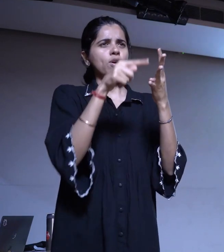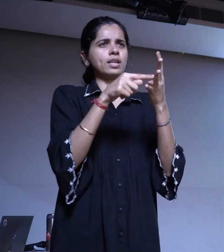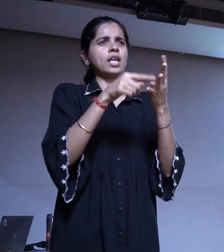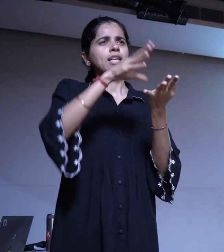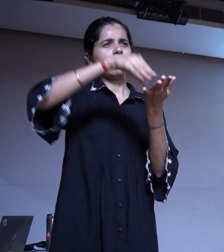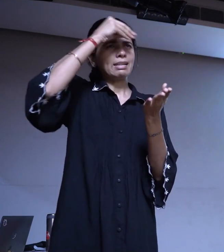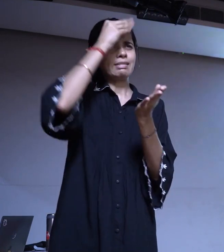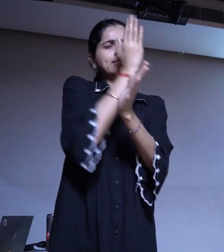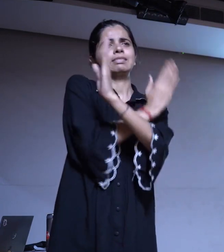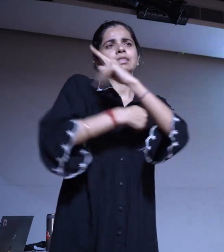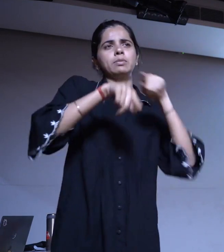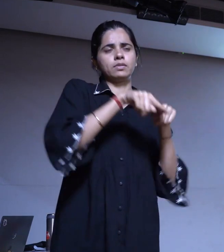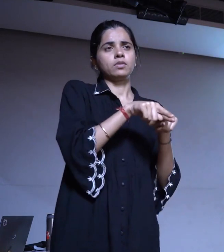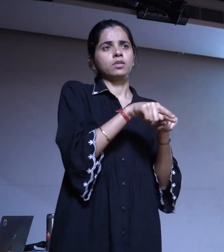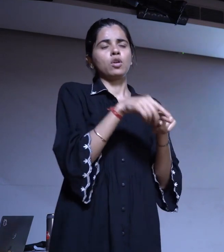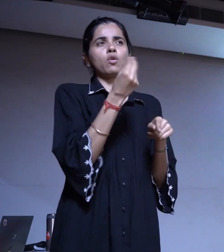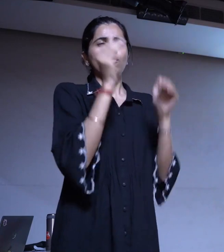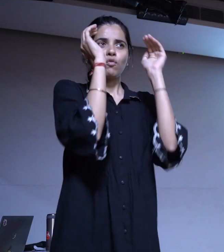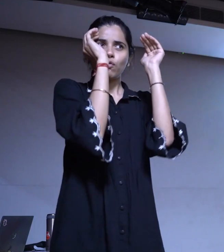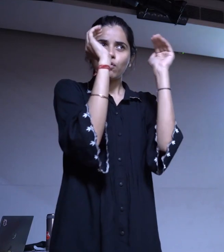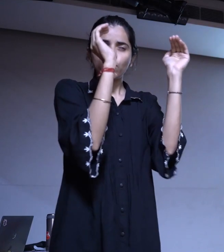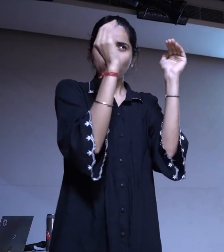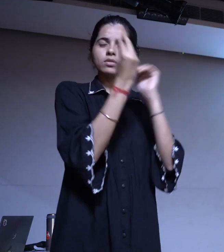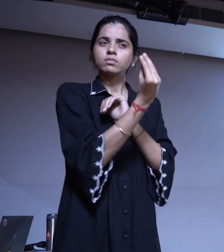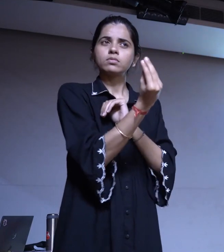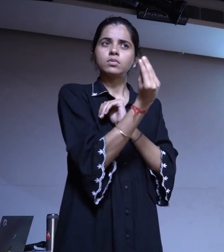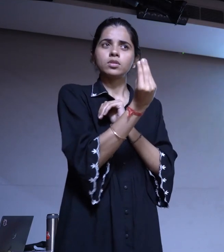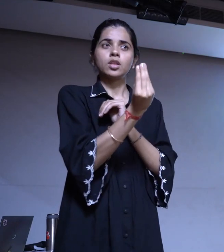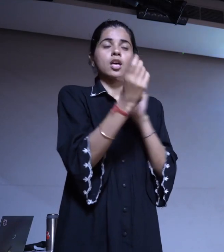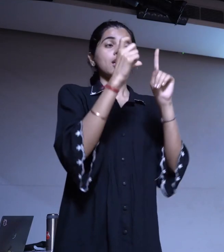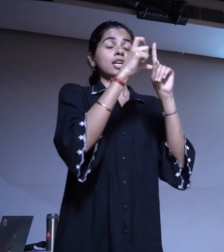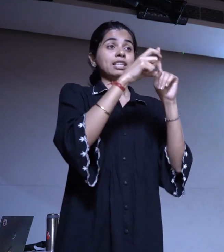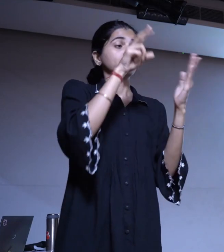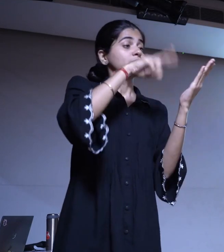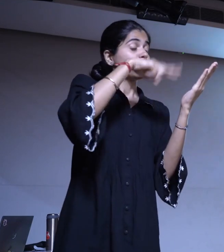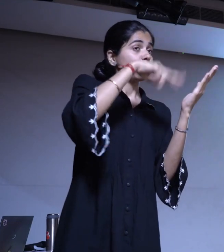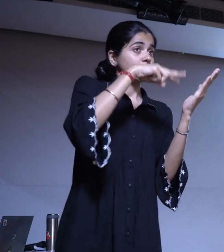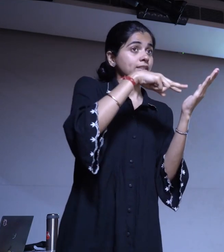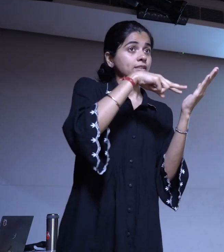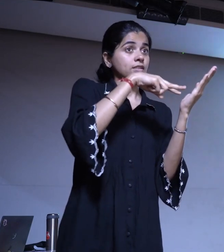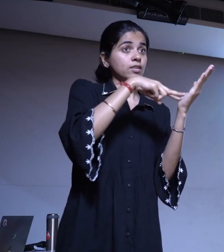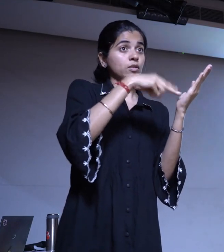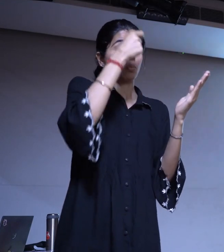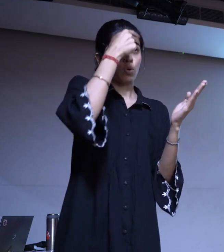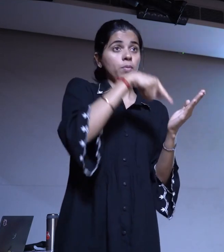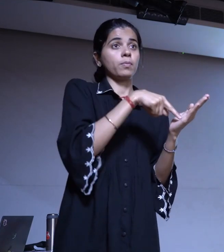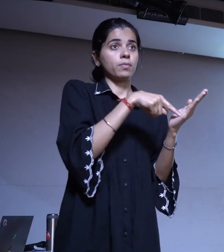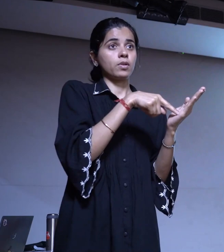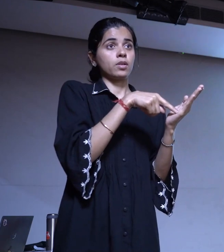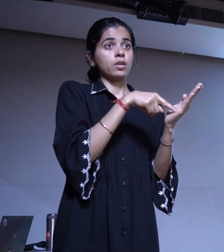learning disabilities that I talked about we will focus on really today dyslexia which is inability to